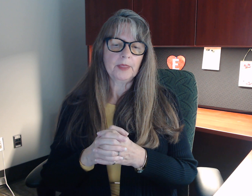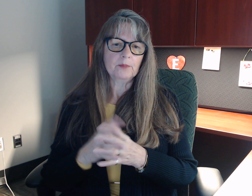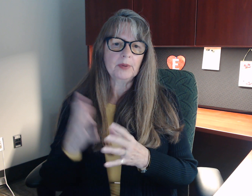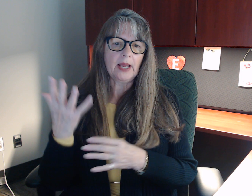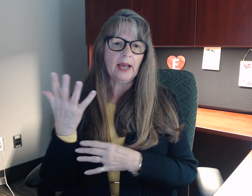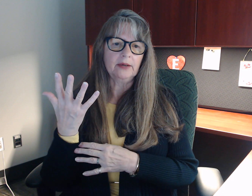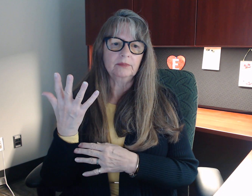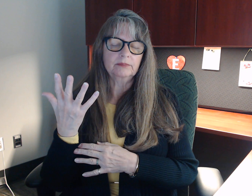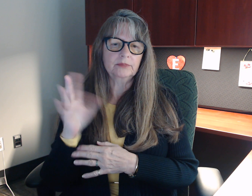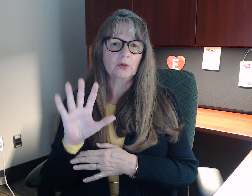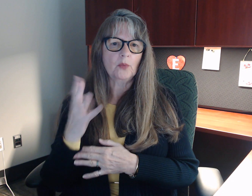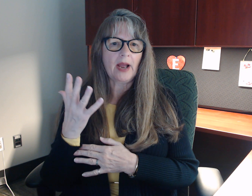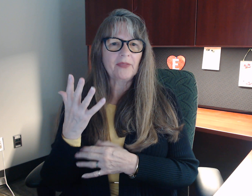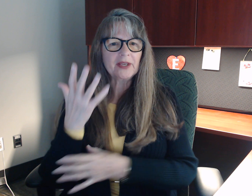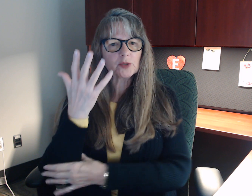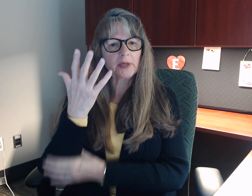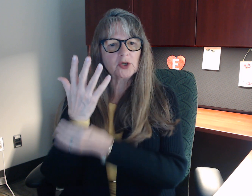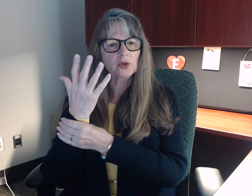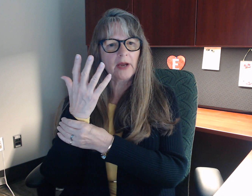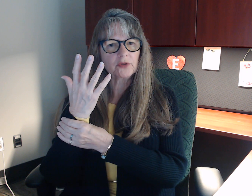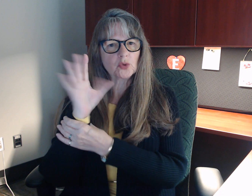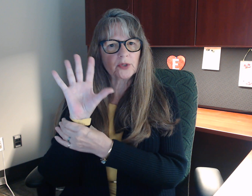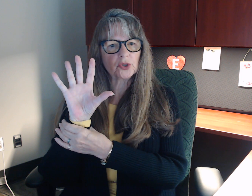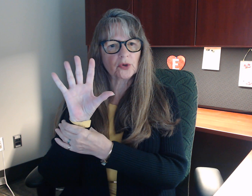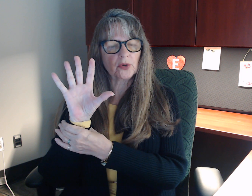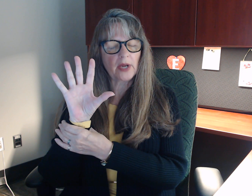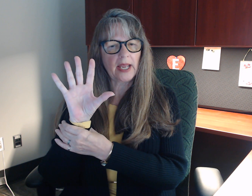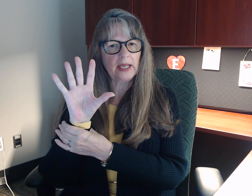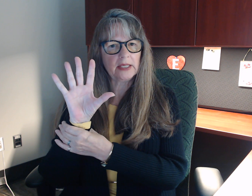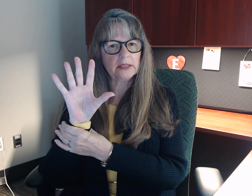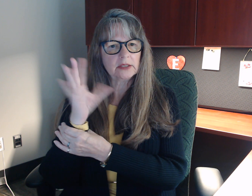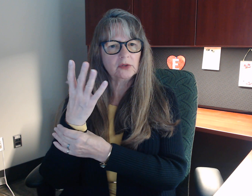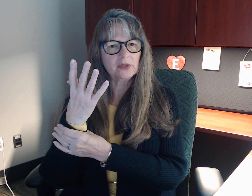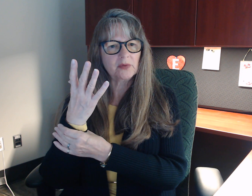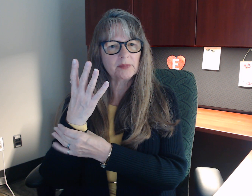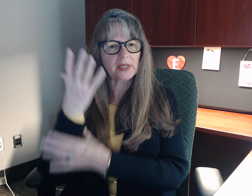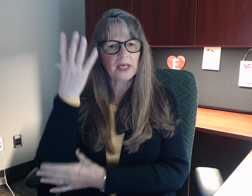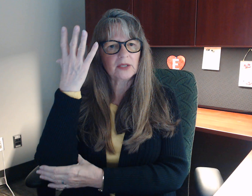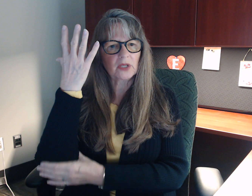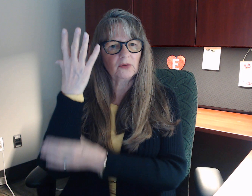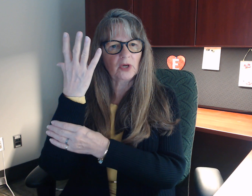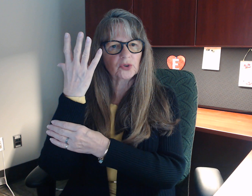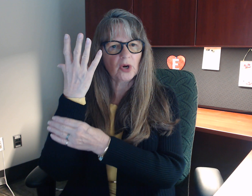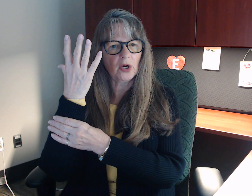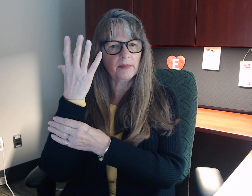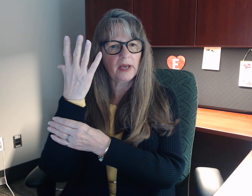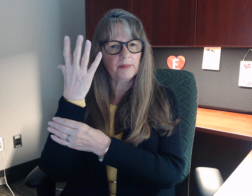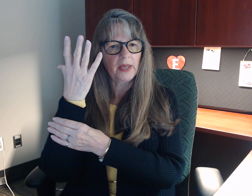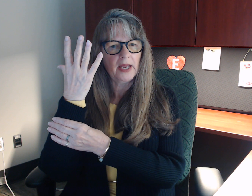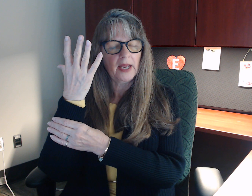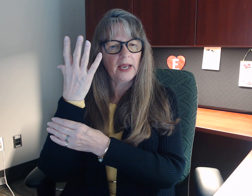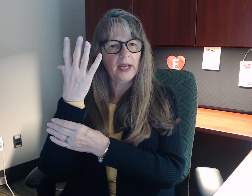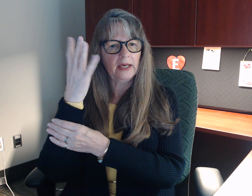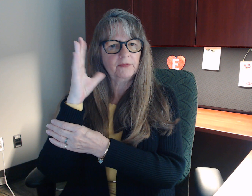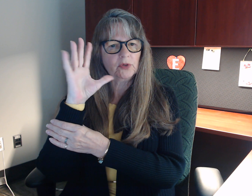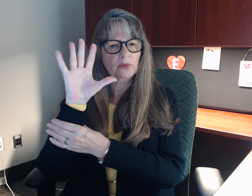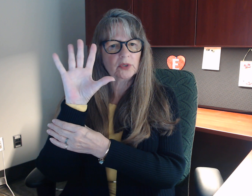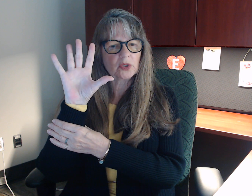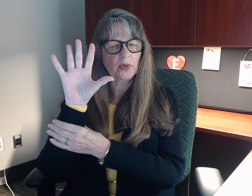but I don't know why. I think it's because you don't have to twist your hand. You see what I'm saying? Is that you got your arm up, and if you do it this way,